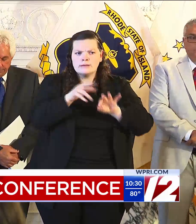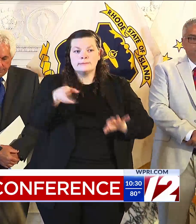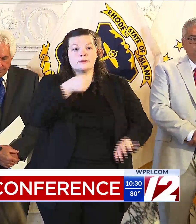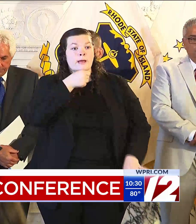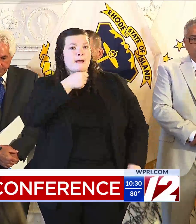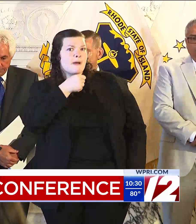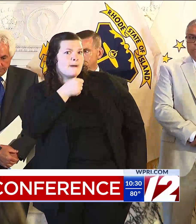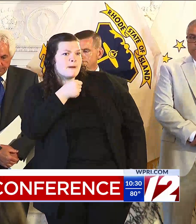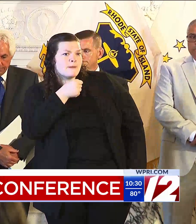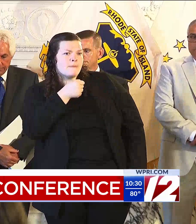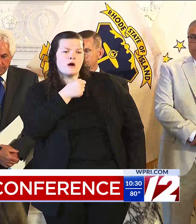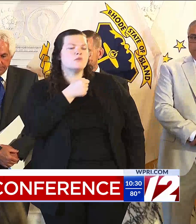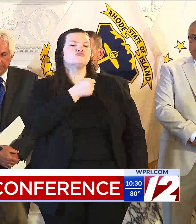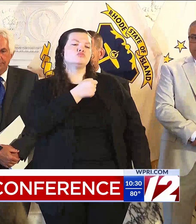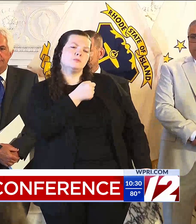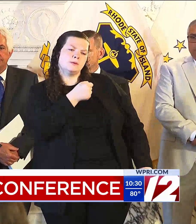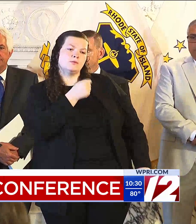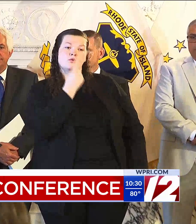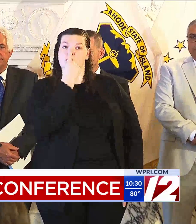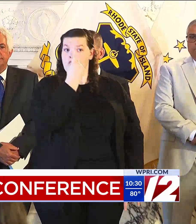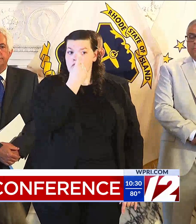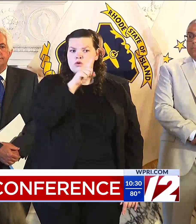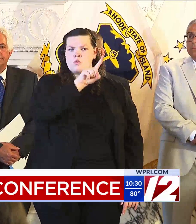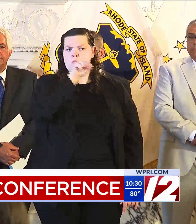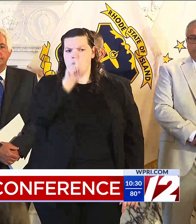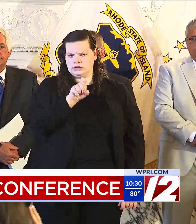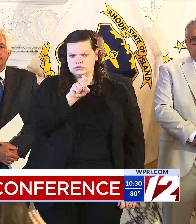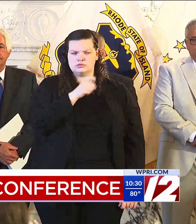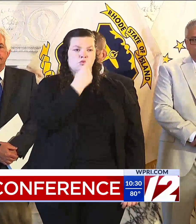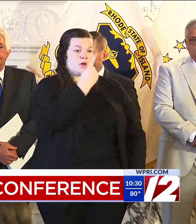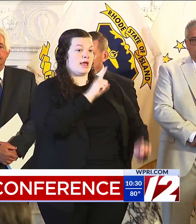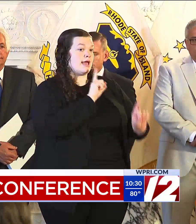microphone and answer the question and then follow up on the floor